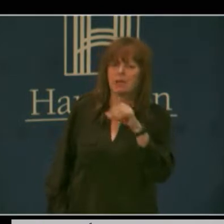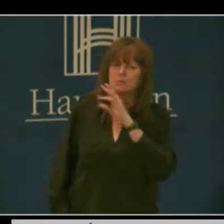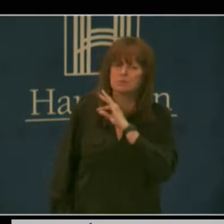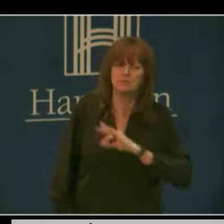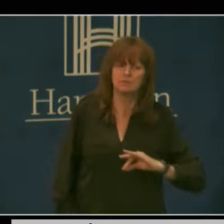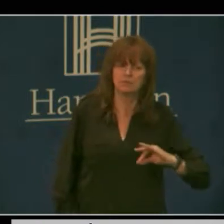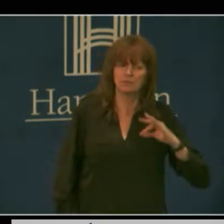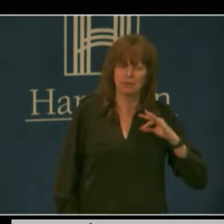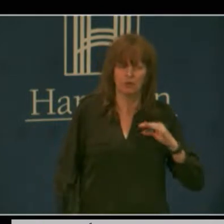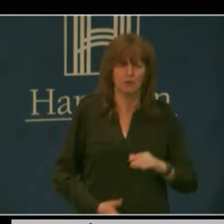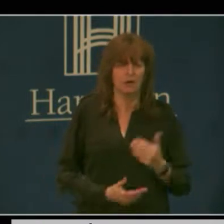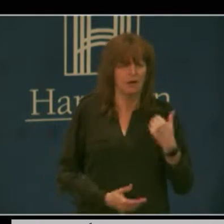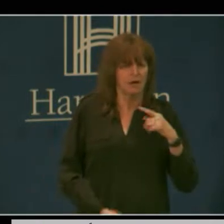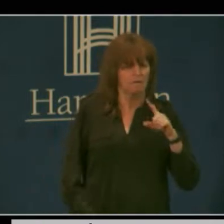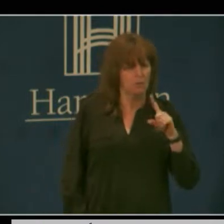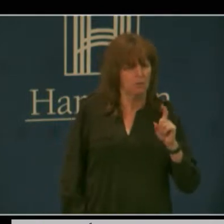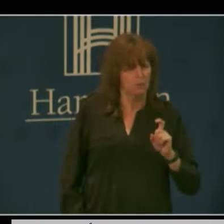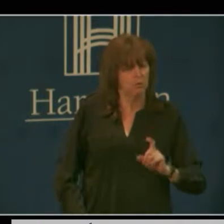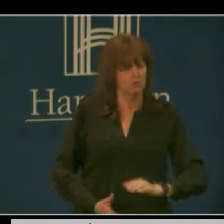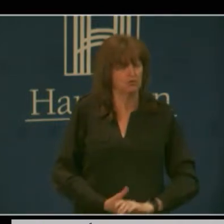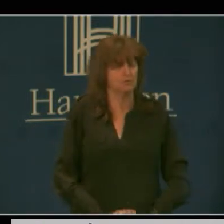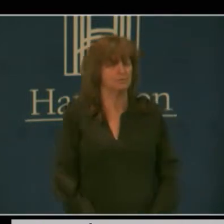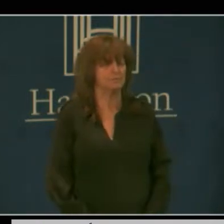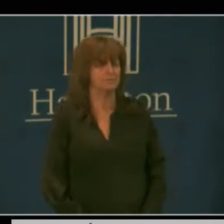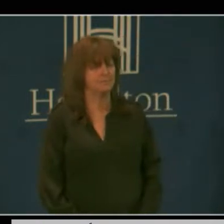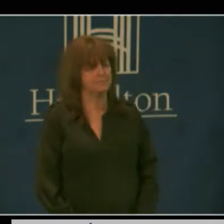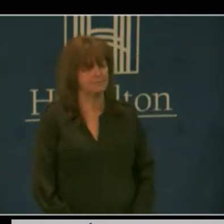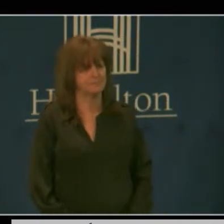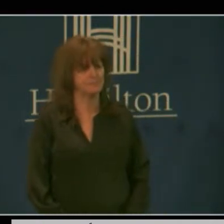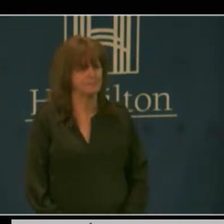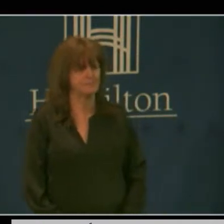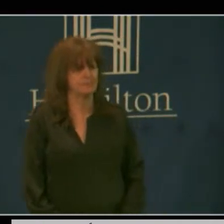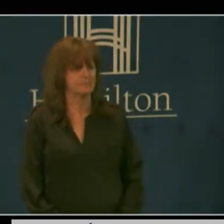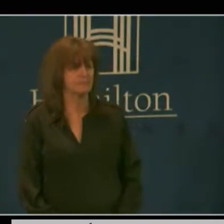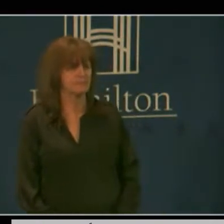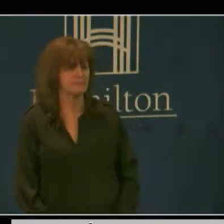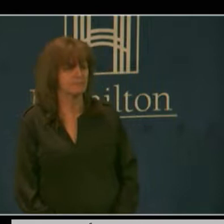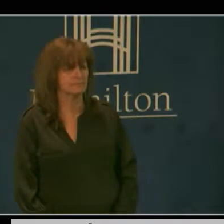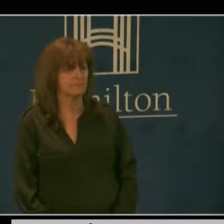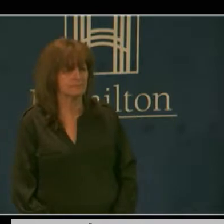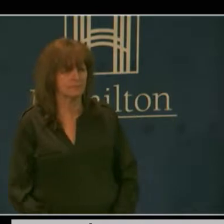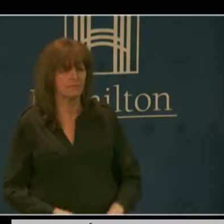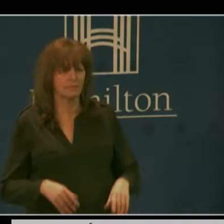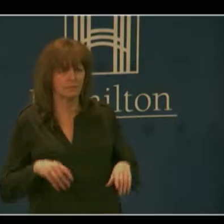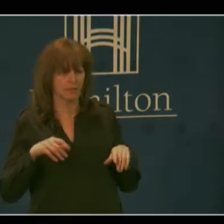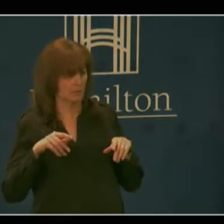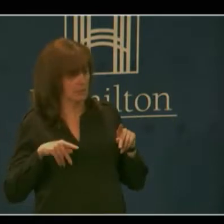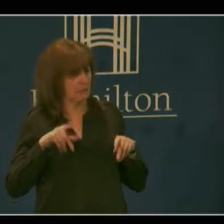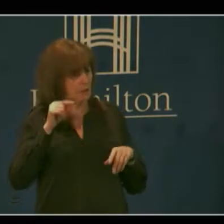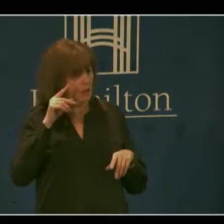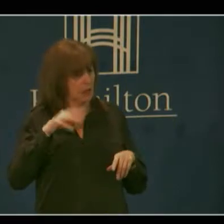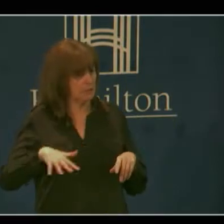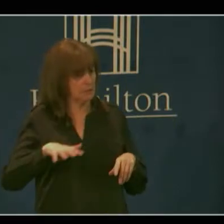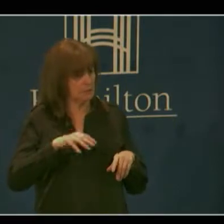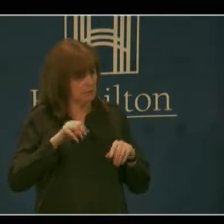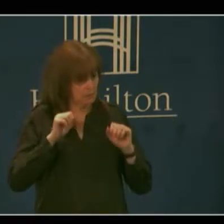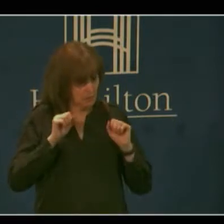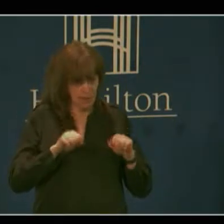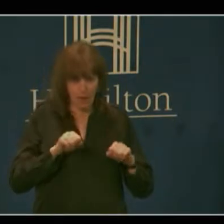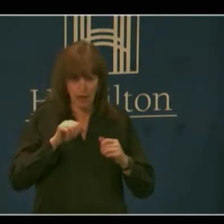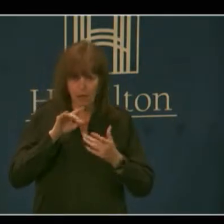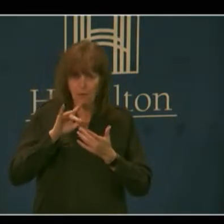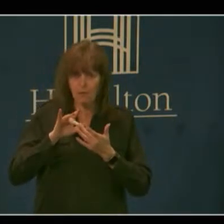Can residents still use their counselors as a resource for support or city services during the